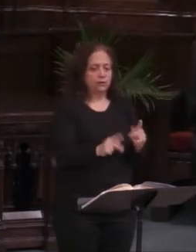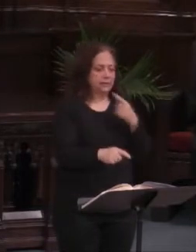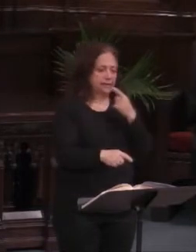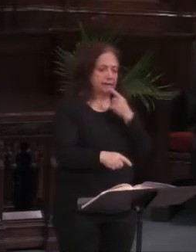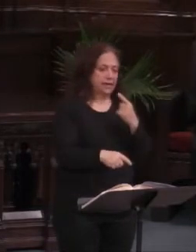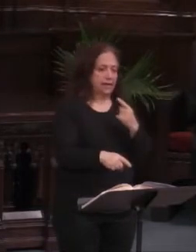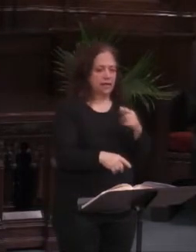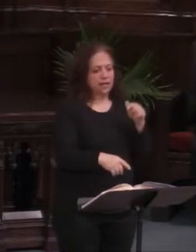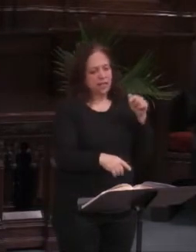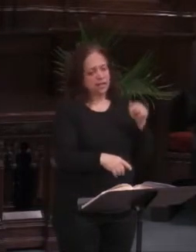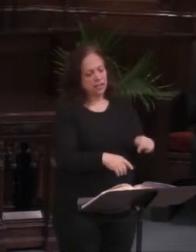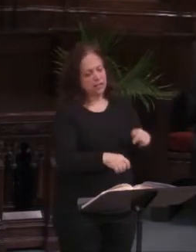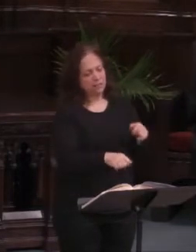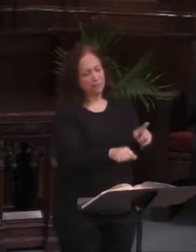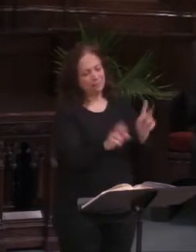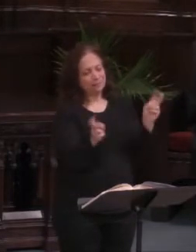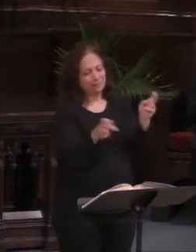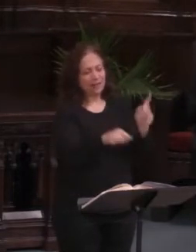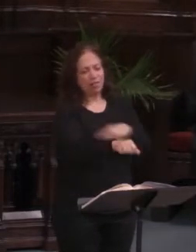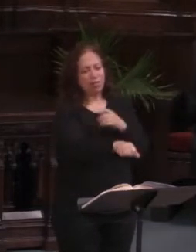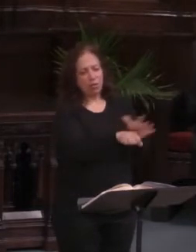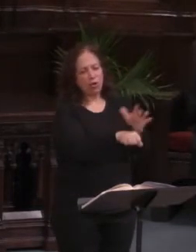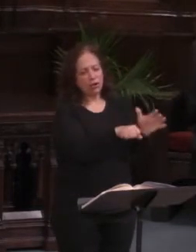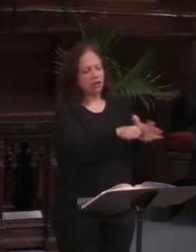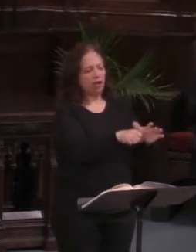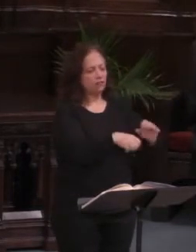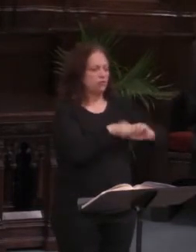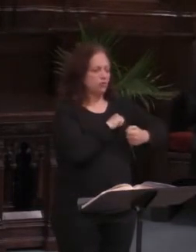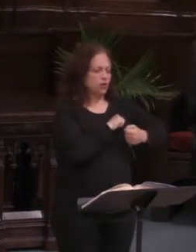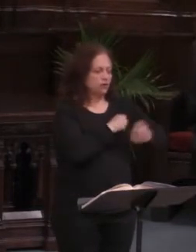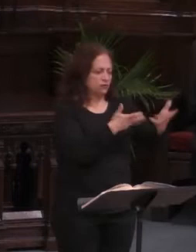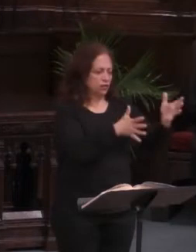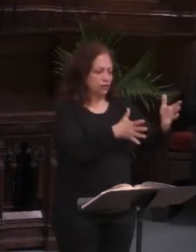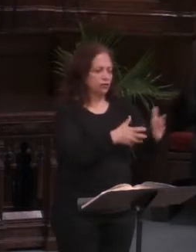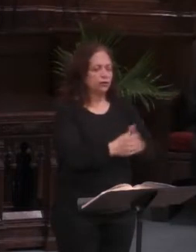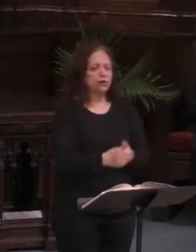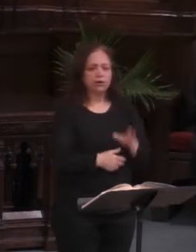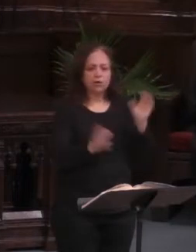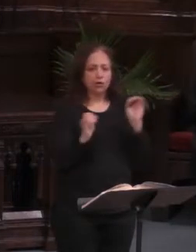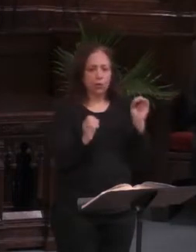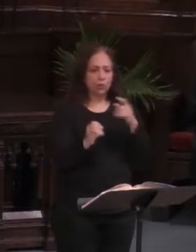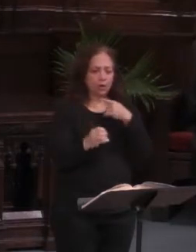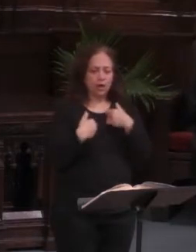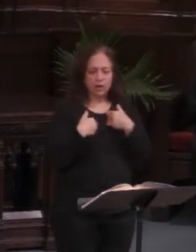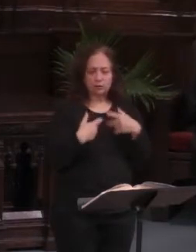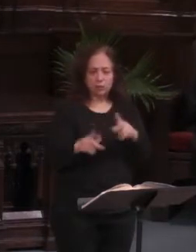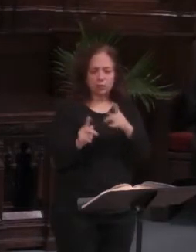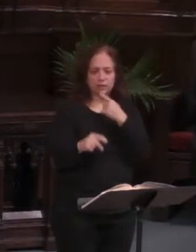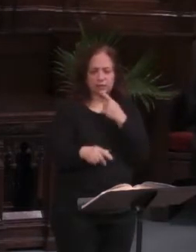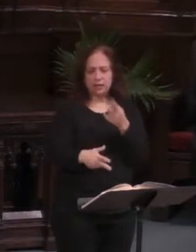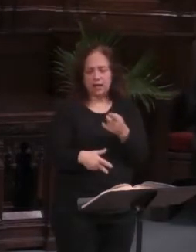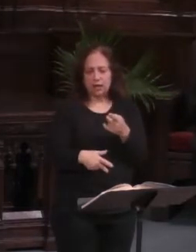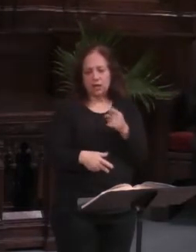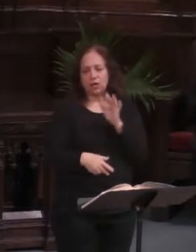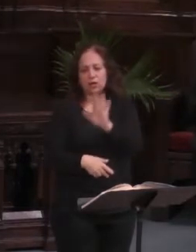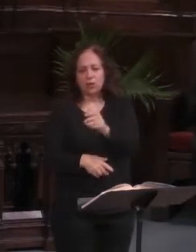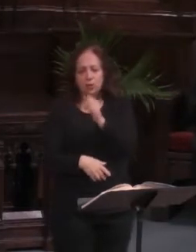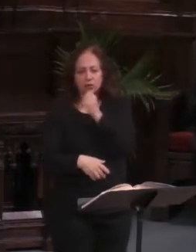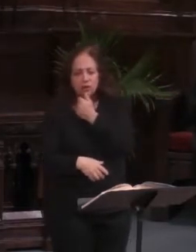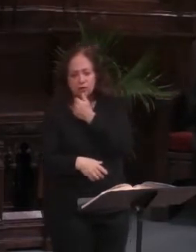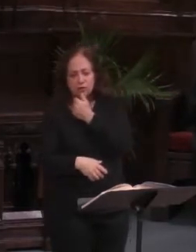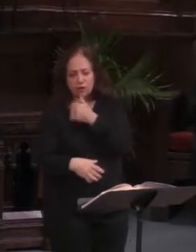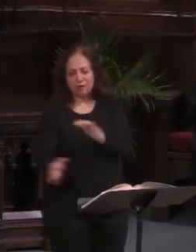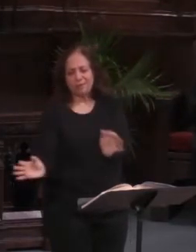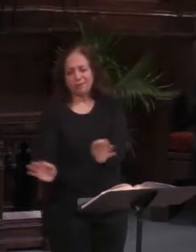say it's been long enough, get over it. No one has permission to say your suffering